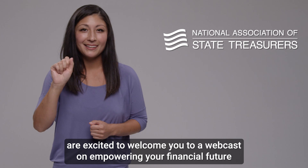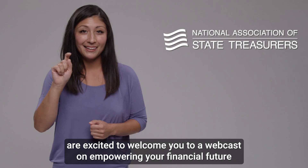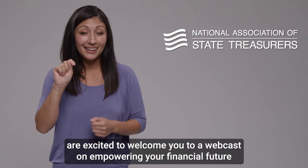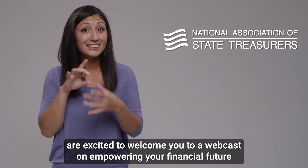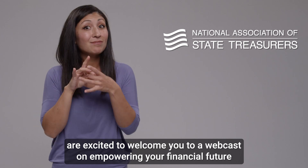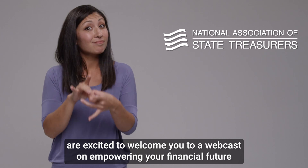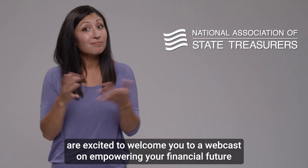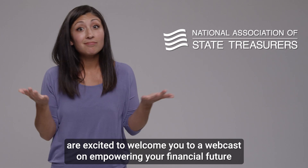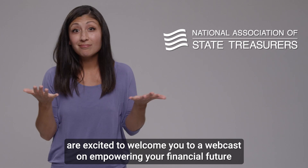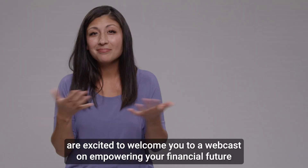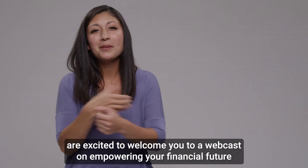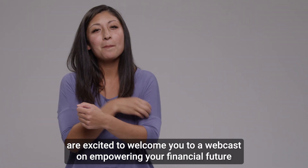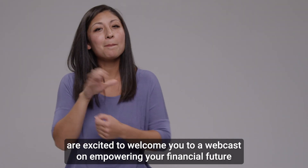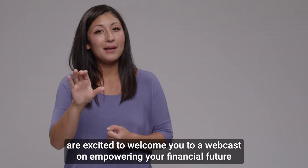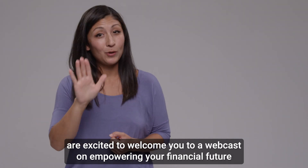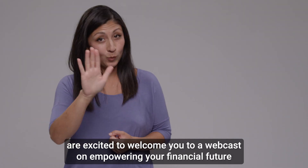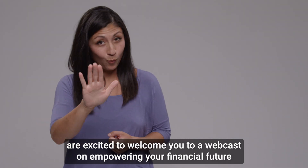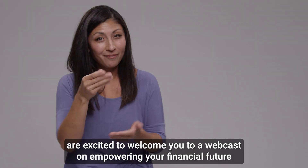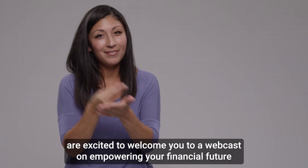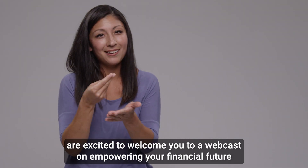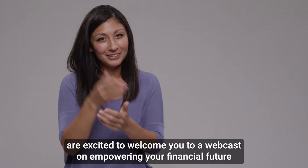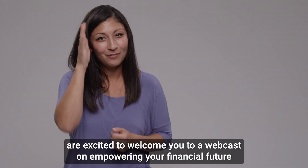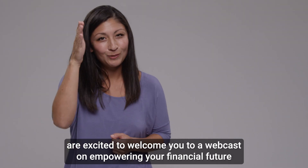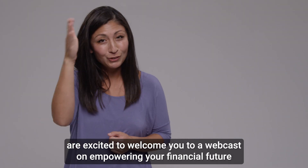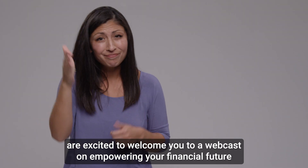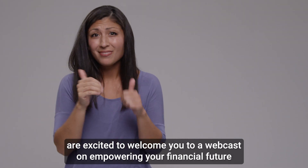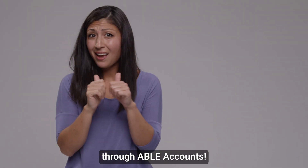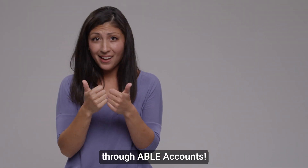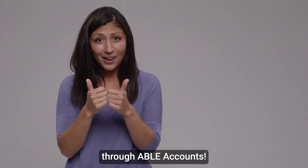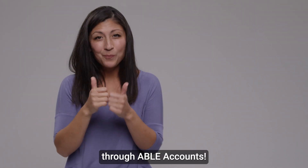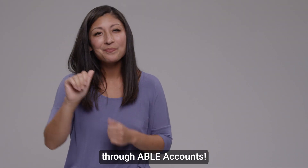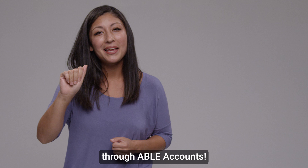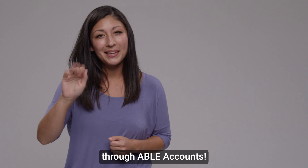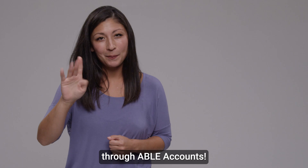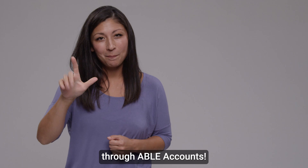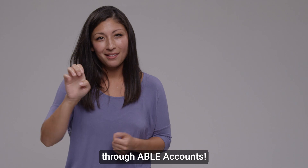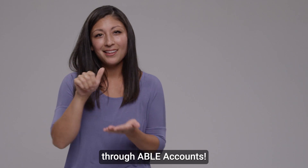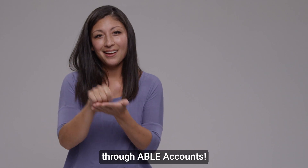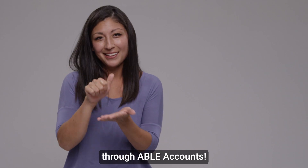on empowering your financial future through Able Accounts.